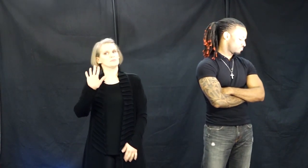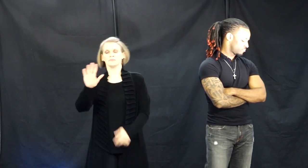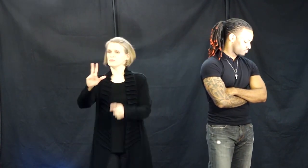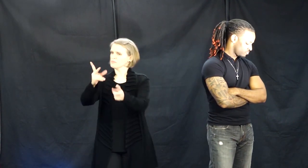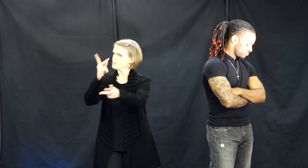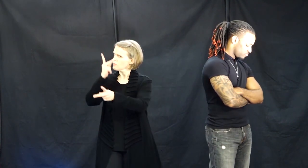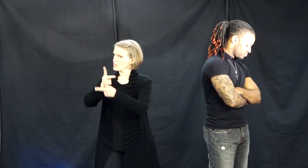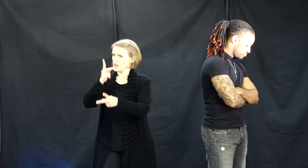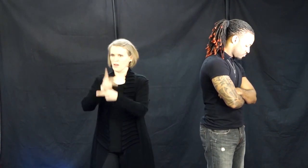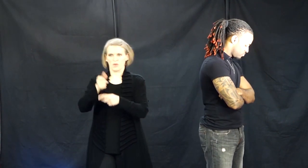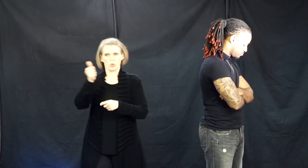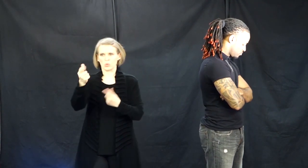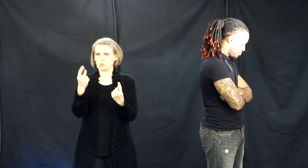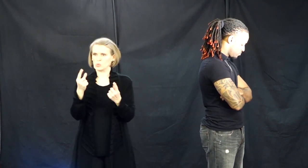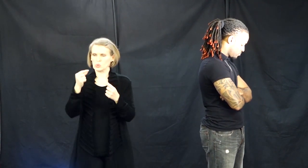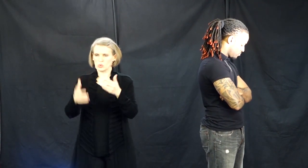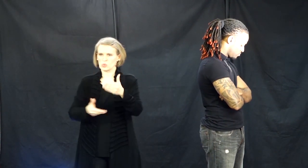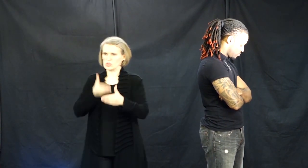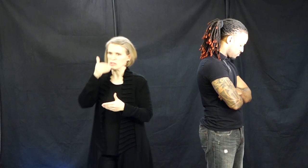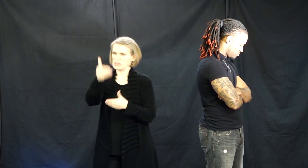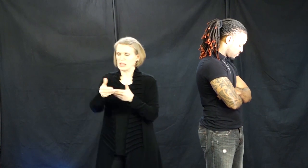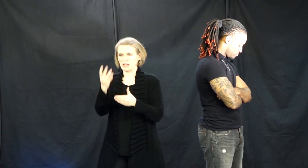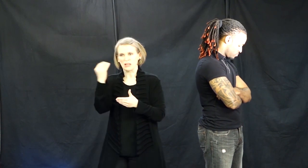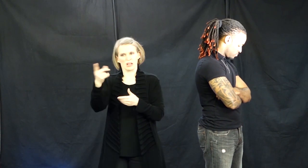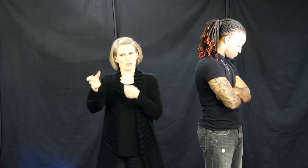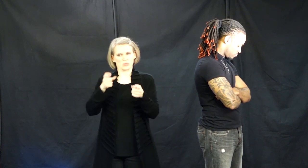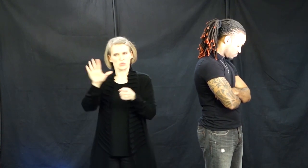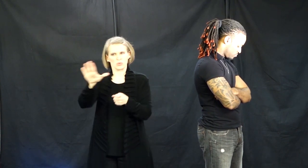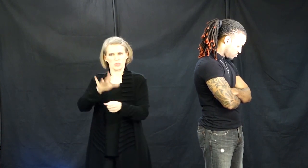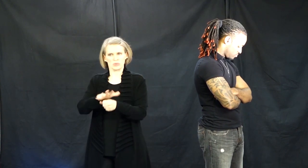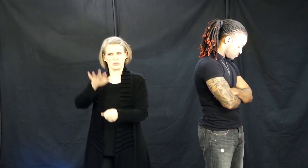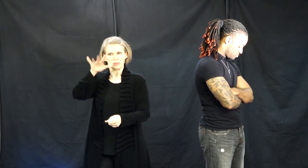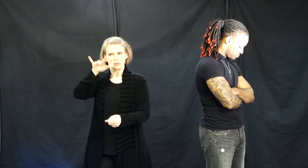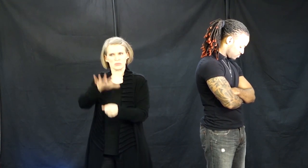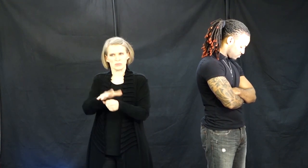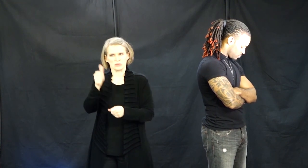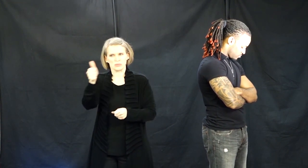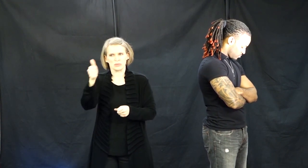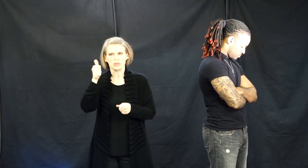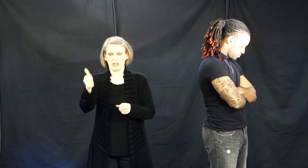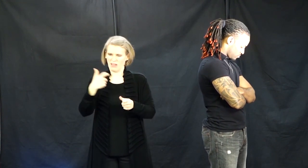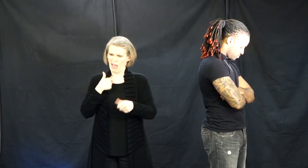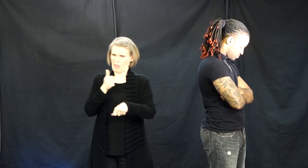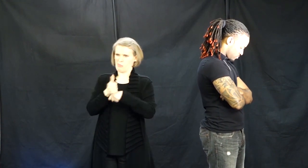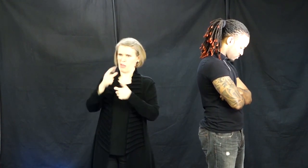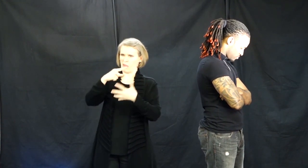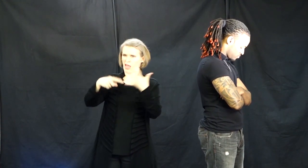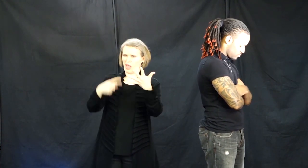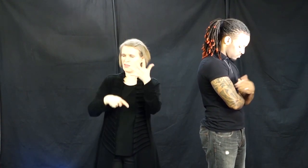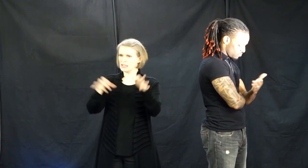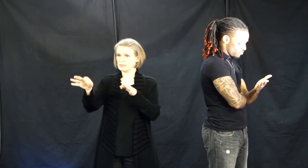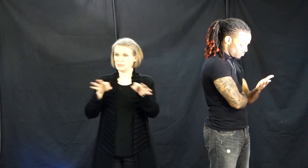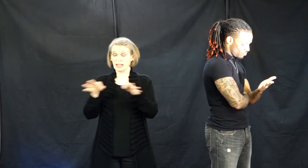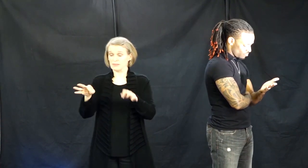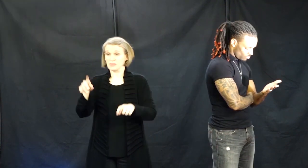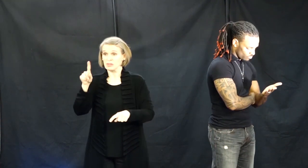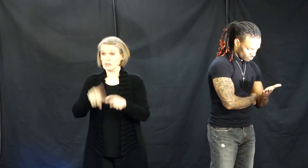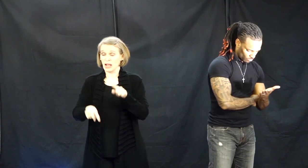Careful how you proceed, good man. Intemperate indeed, good man. Answer for the accusations I lay at your feet, or prepare to plead,